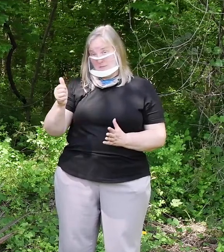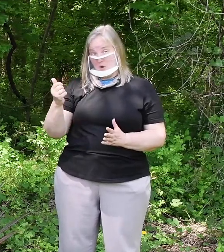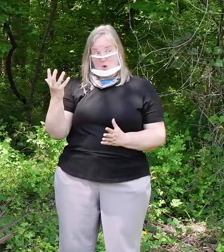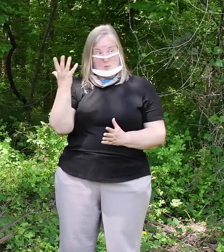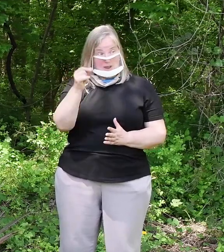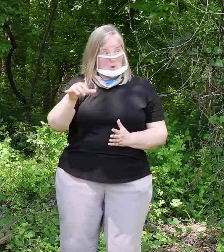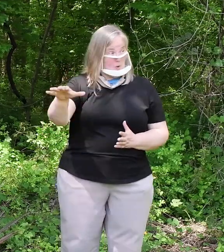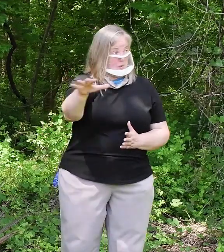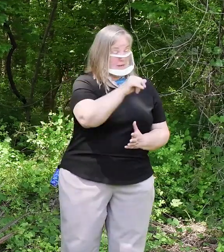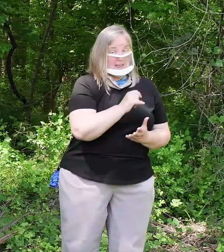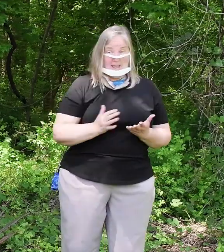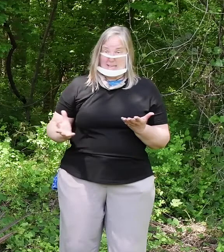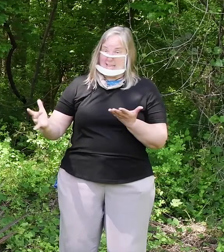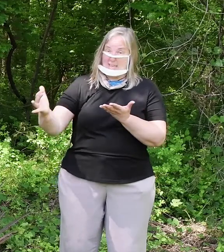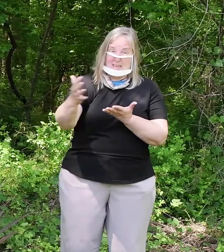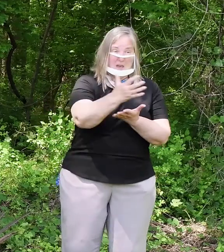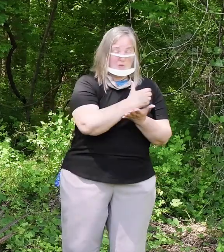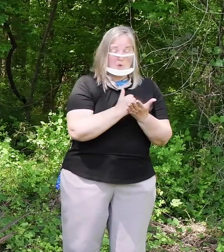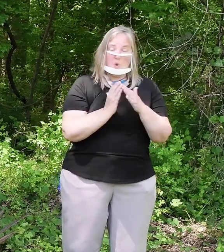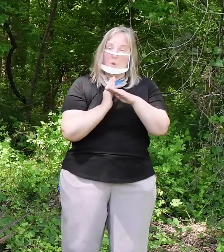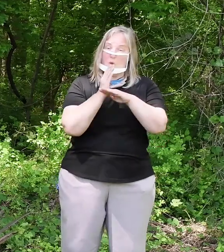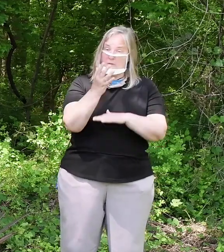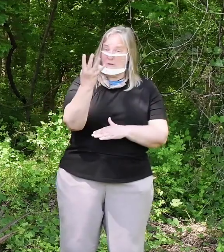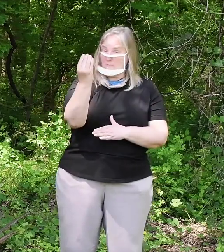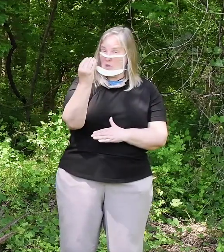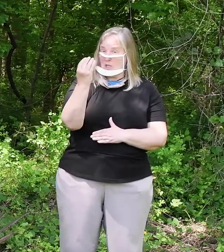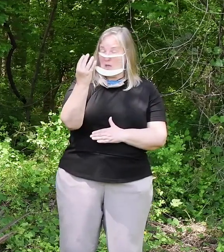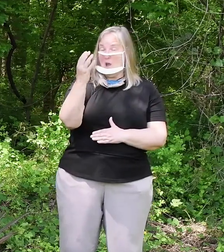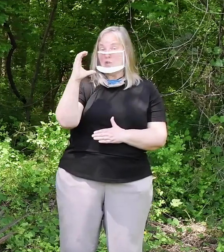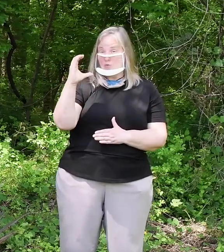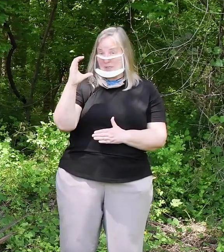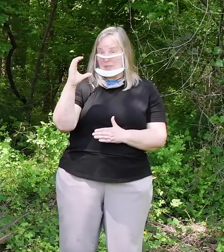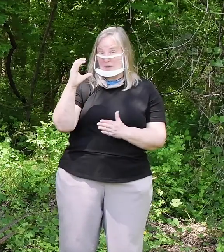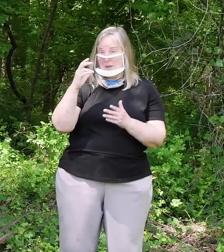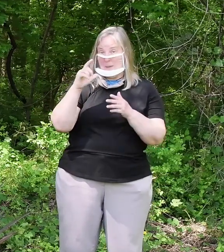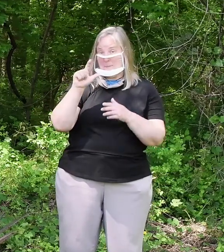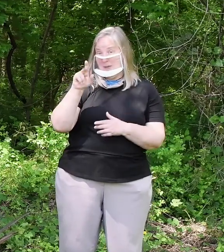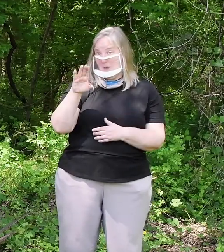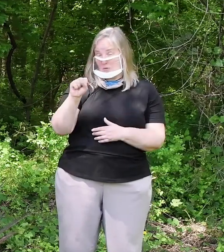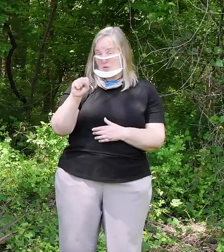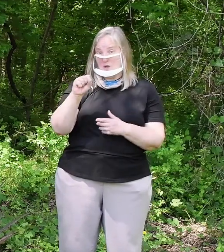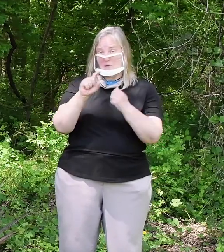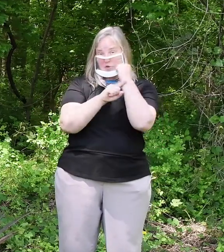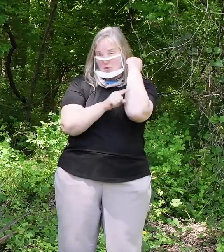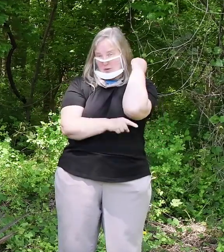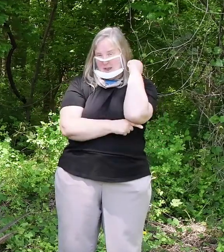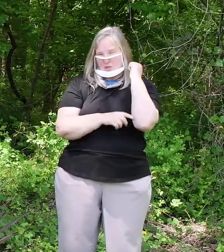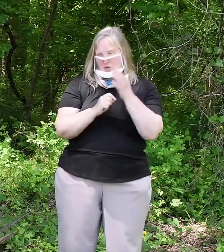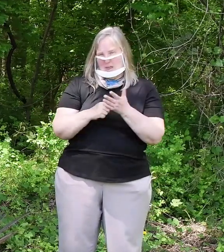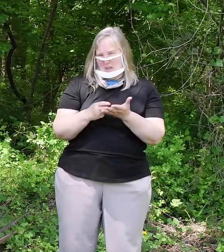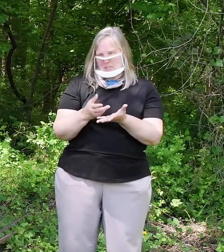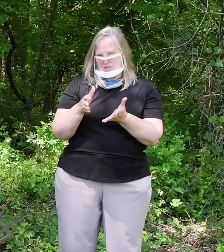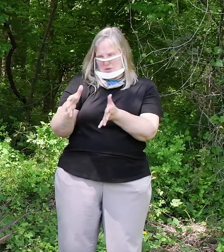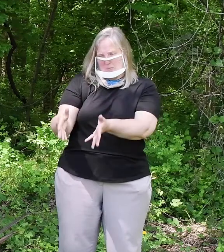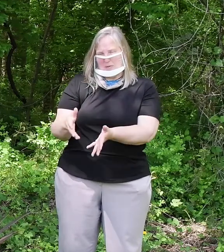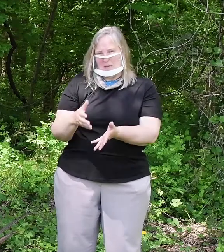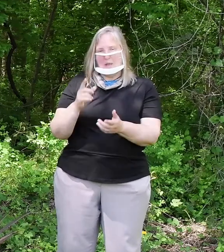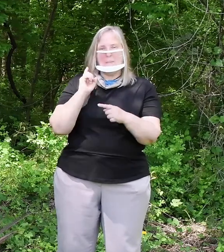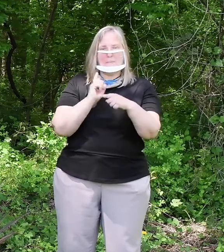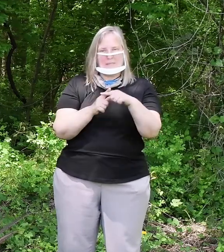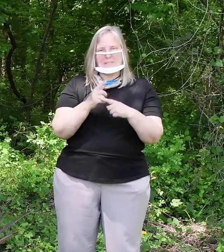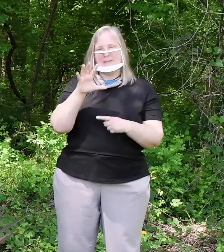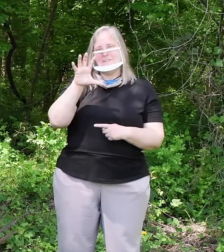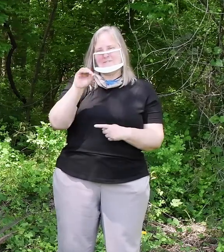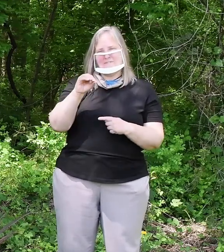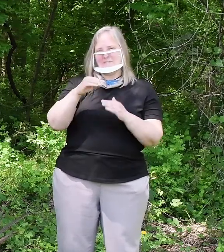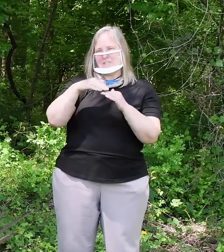gather over 1,400 pounds of trash and debris, plus 50-some bags of